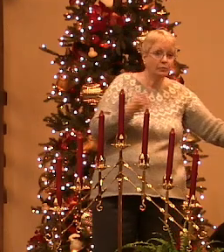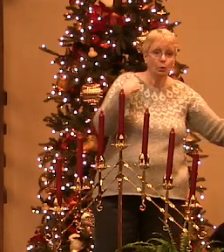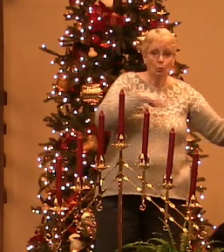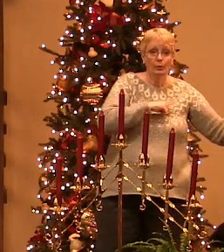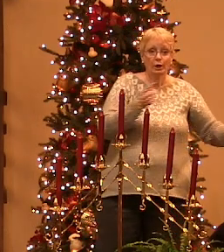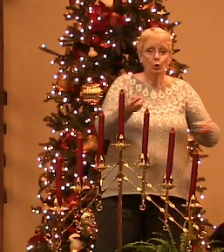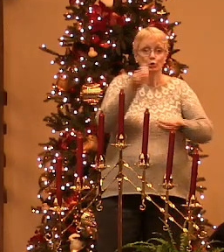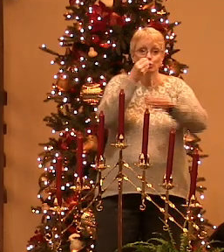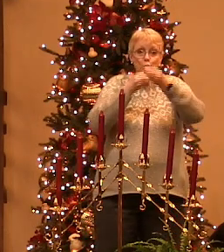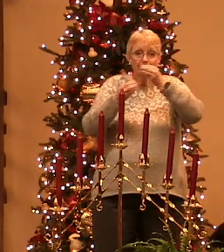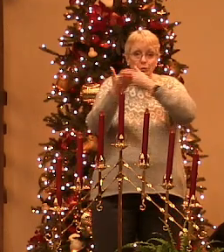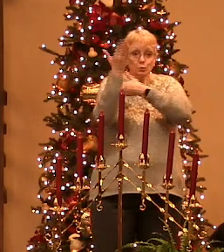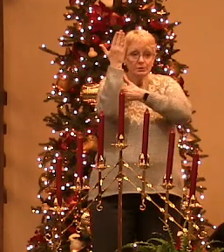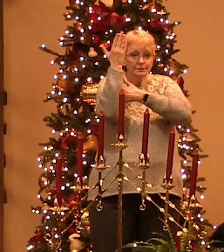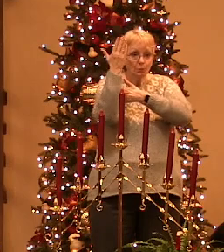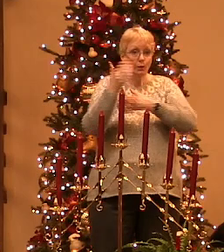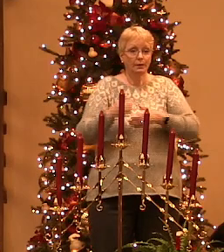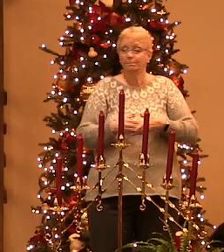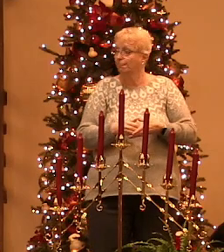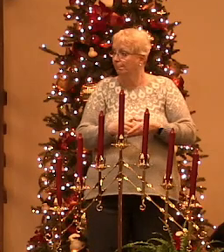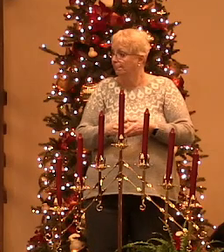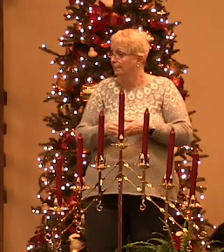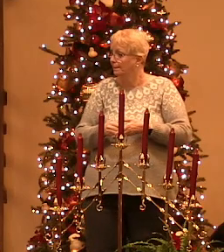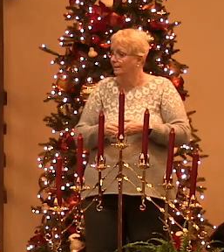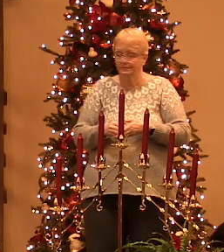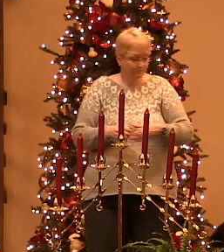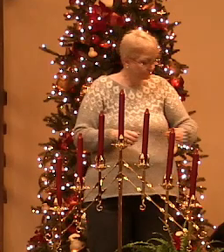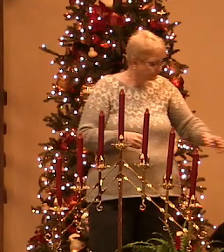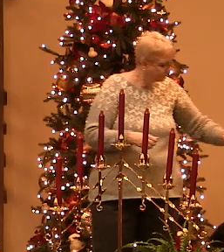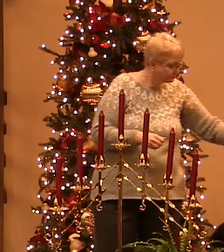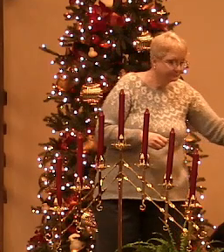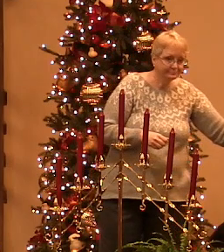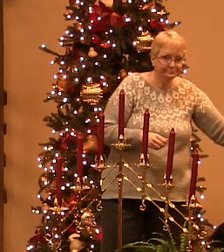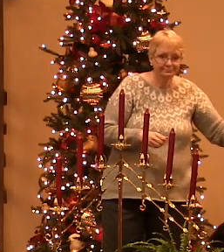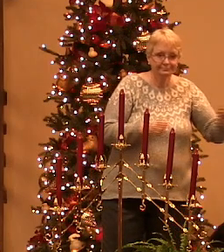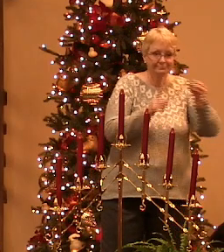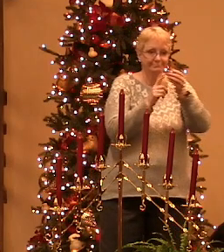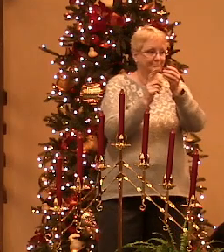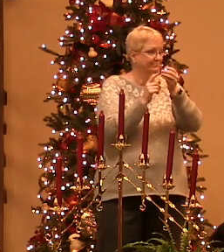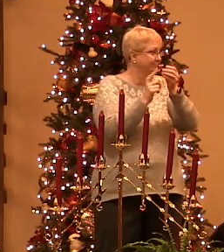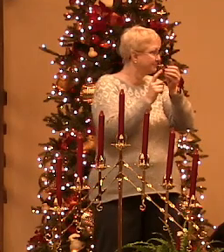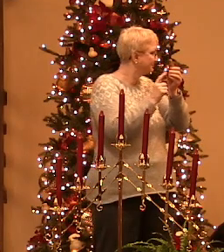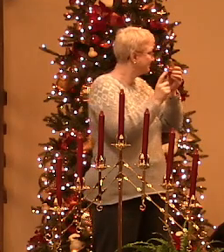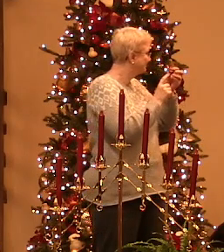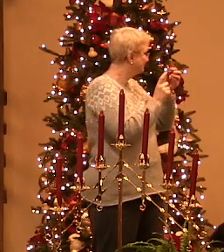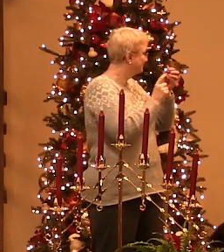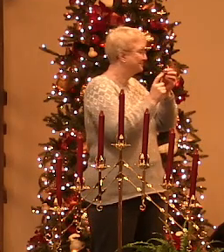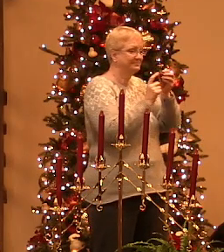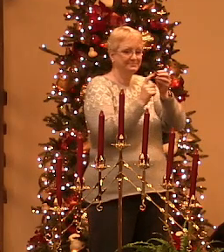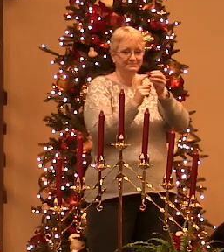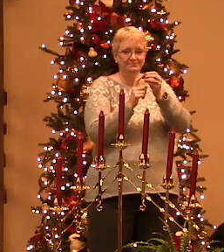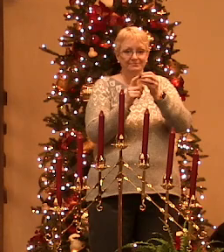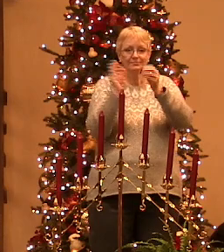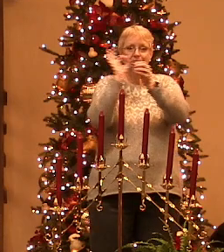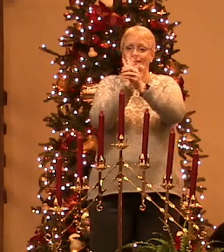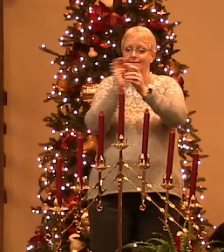to communion, Miss Megan, our secretary, and as